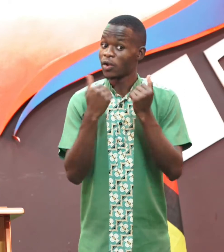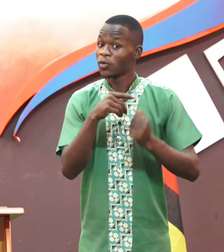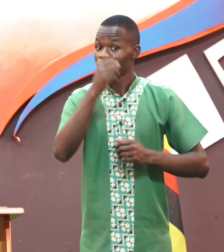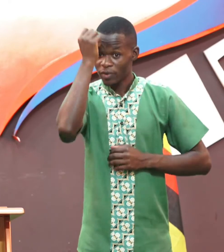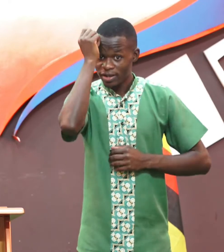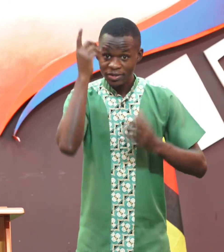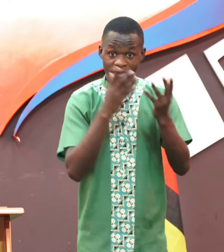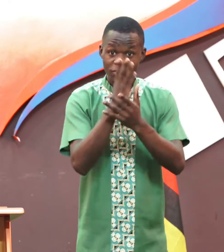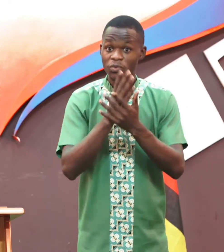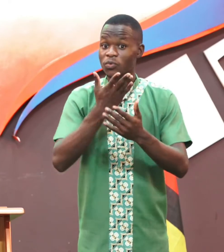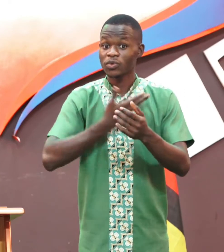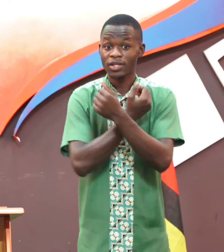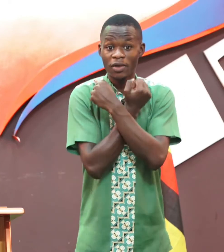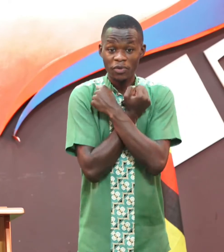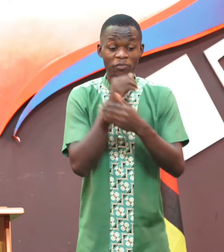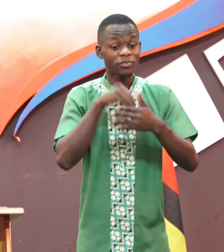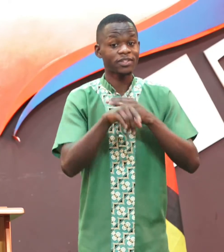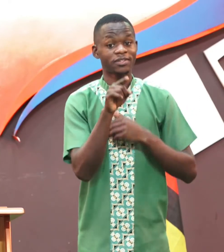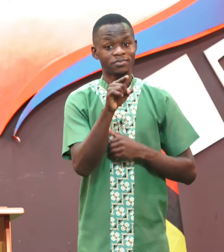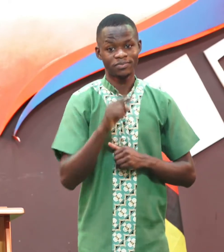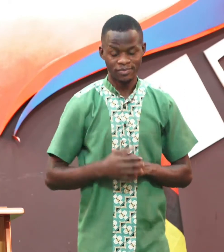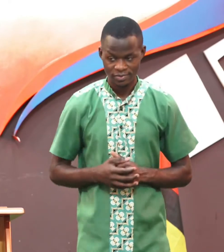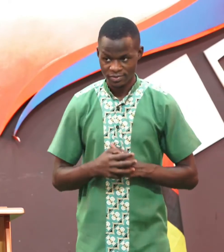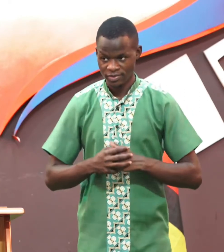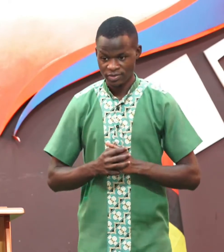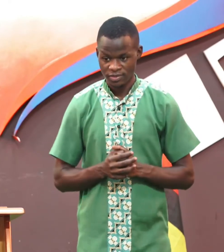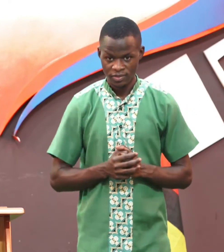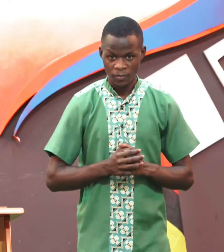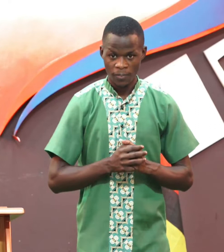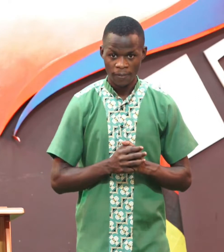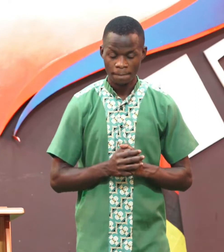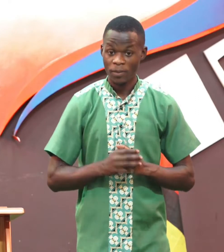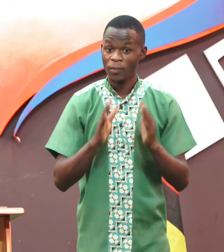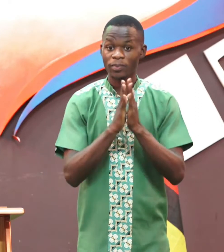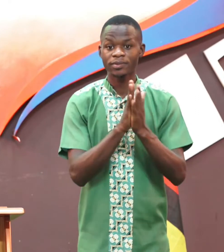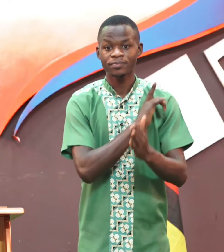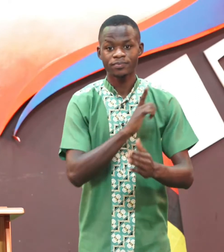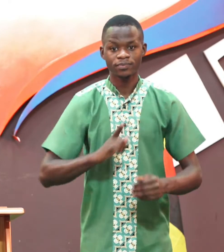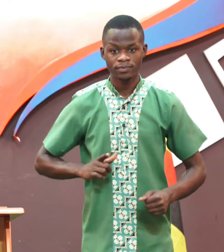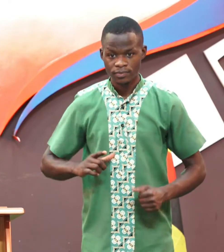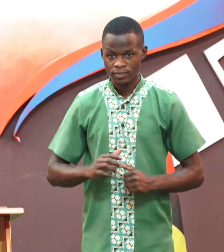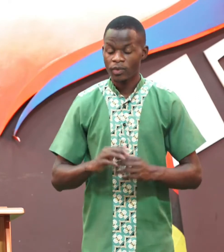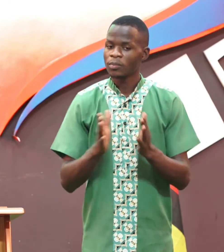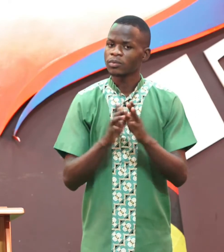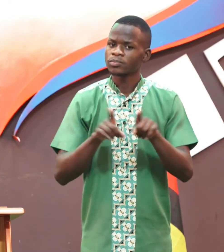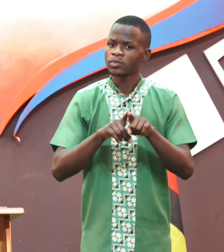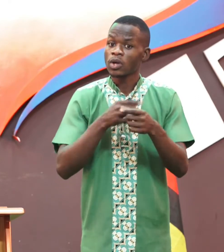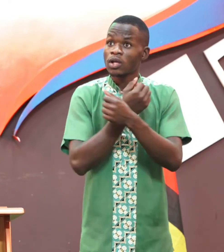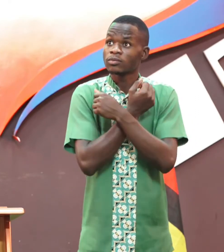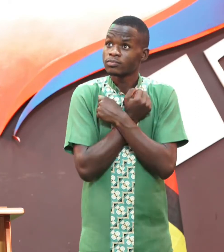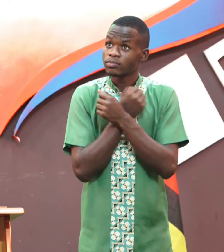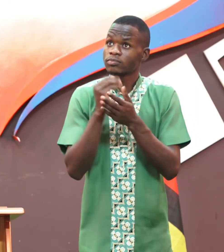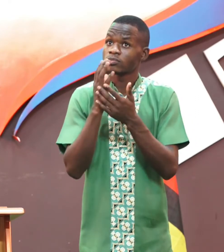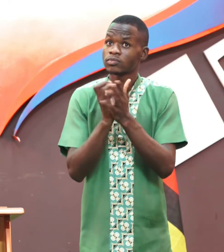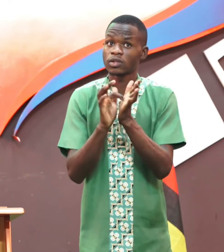obaddala ng'olina okwagala munda mu ggwe. That is when we get to know whether you have love within you. Mukama yebazibwe. Praise the Lord. Ate ng'okwagala Bible egamba